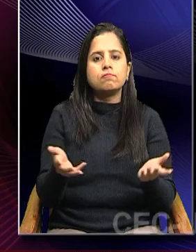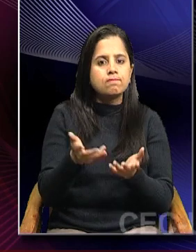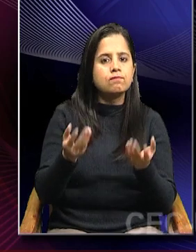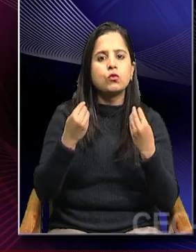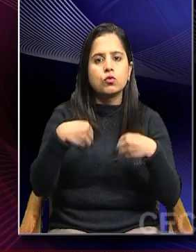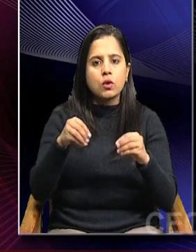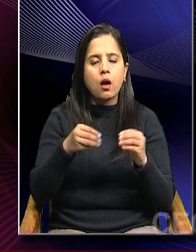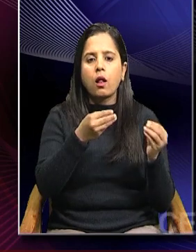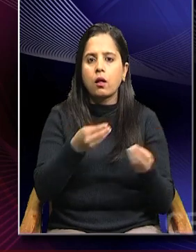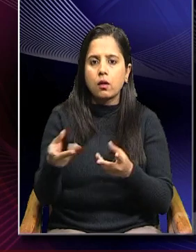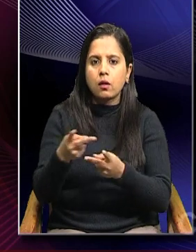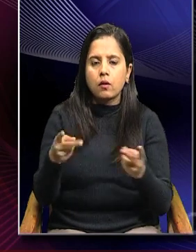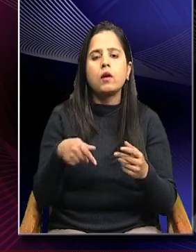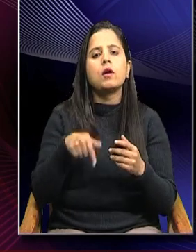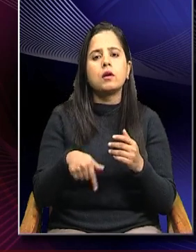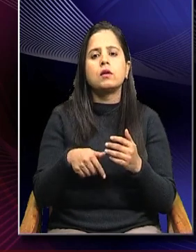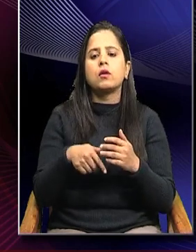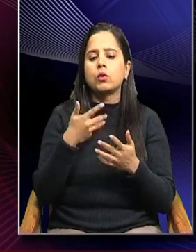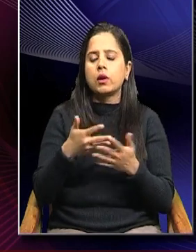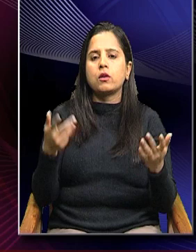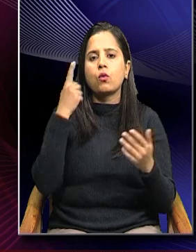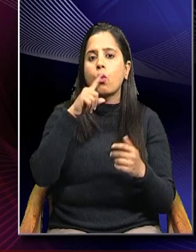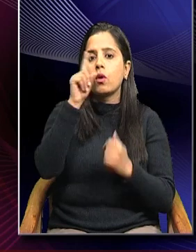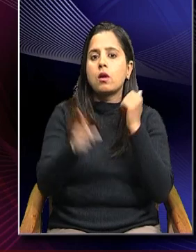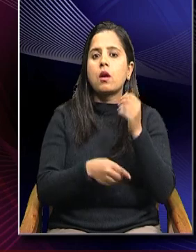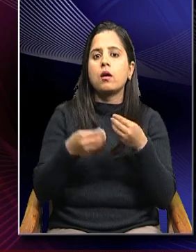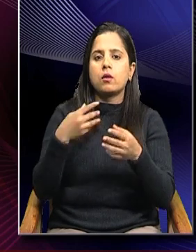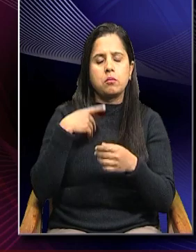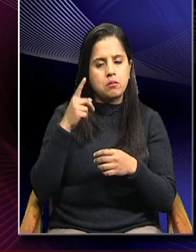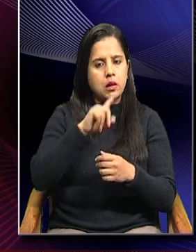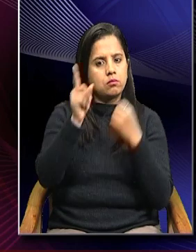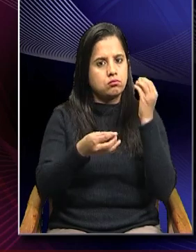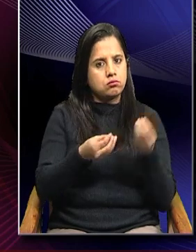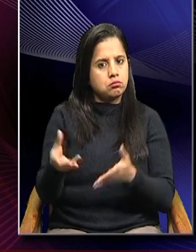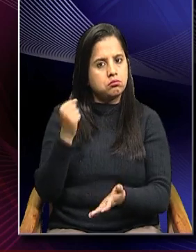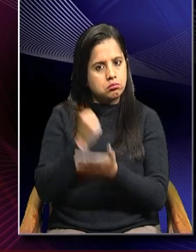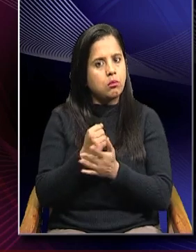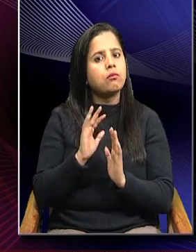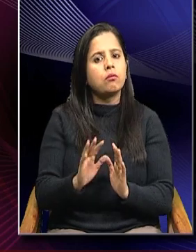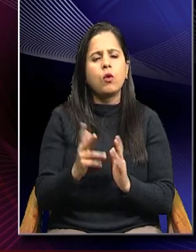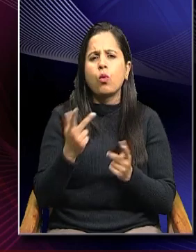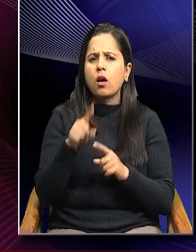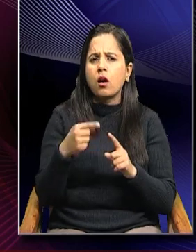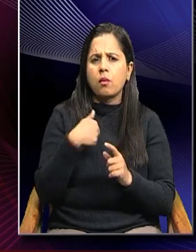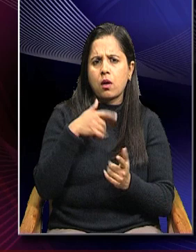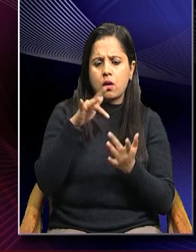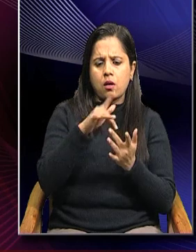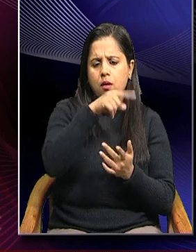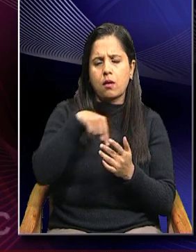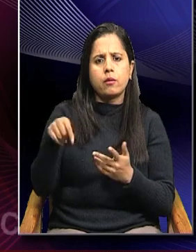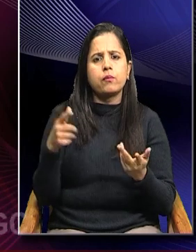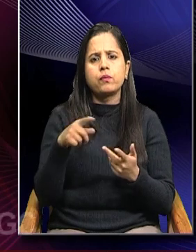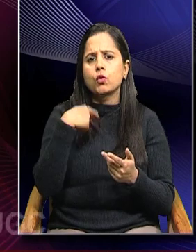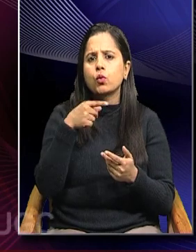and distribute our products to end users. I have to supply it to end users. So what about my intermediaries? Who